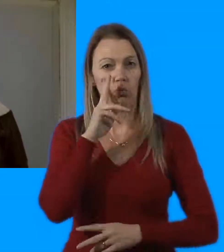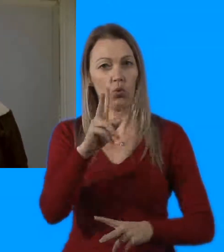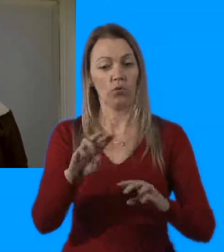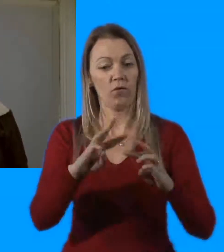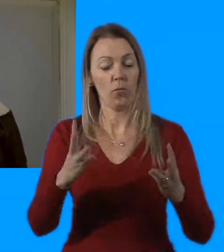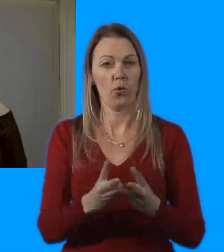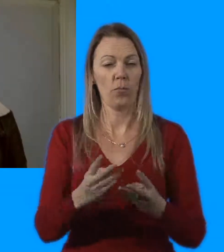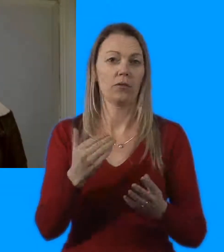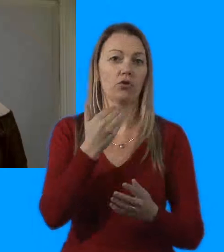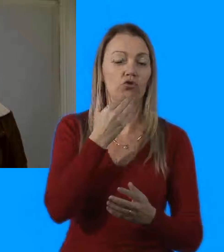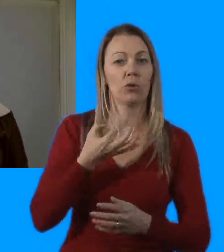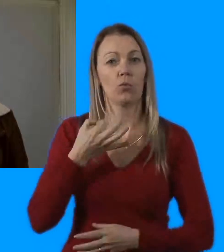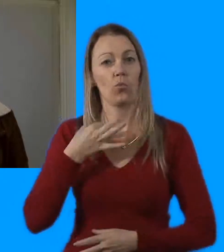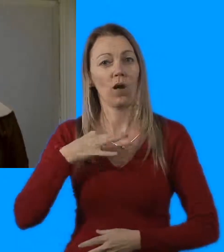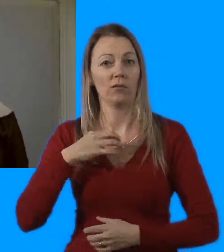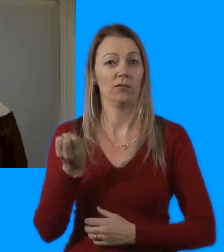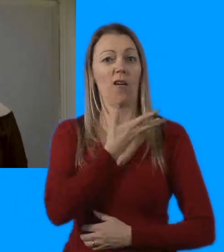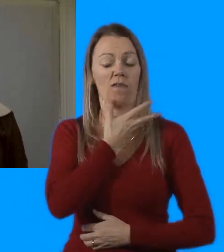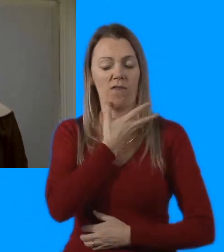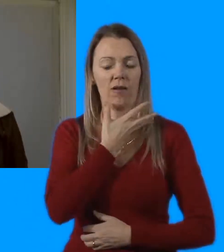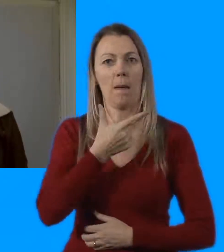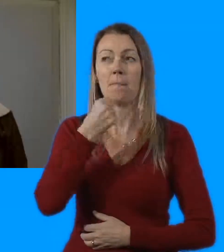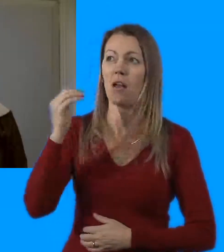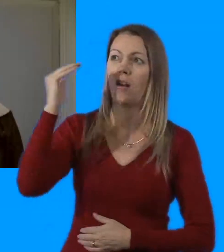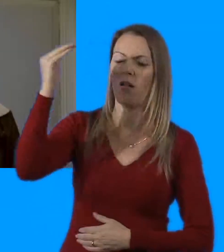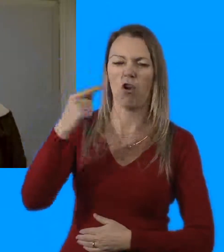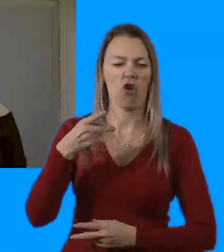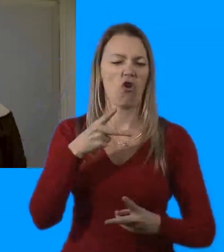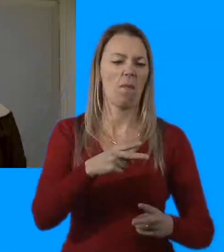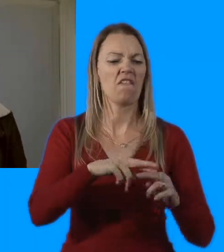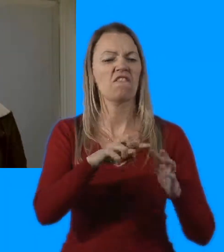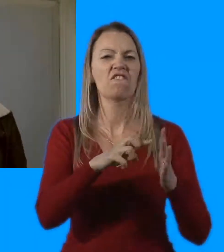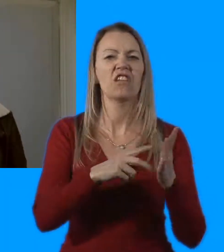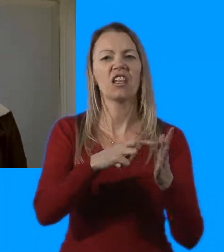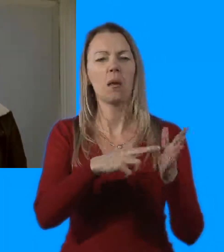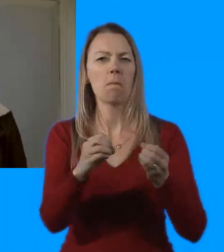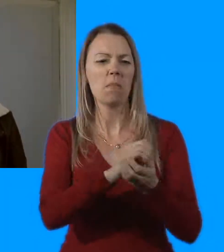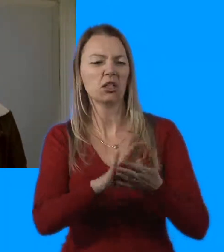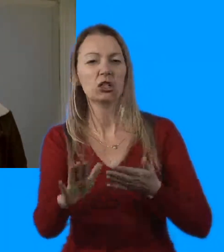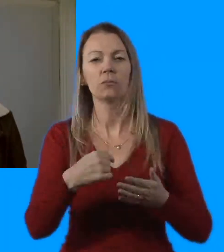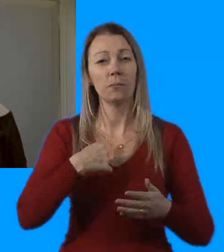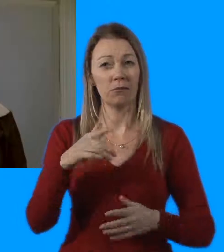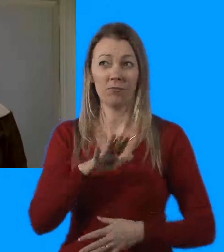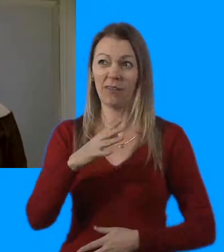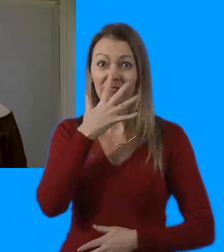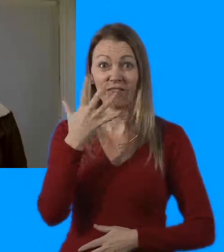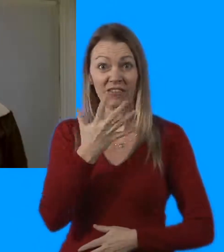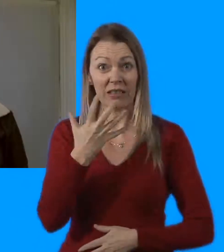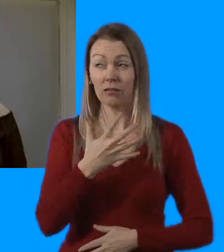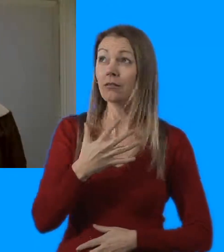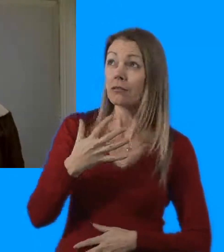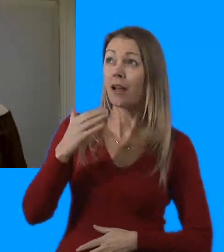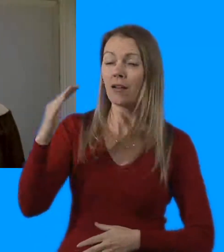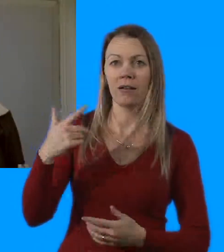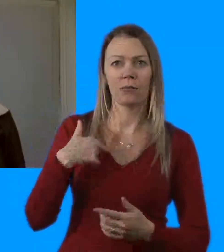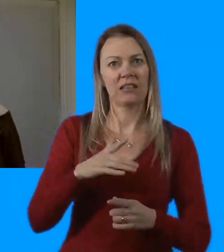once, and I had a green and white scarf on, and I just walked by a grown man and he called me a Fenian bitch, and I was maybe 15, and